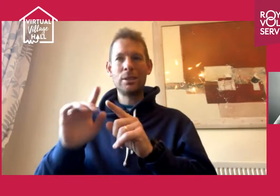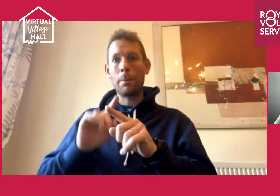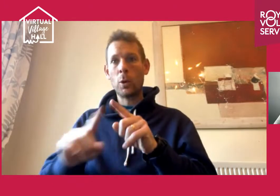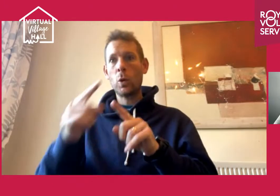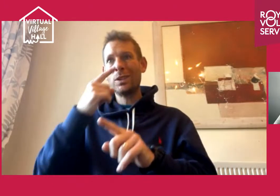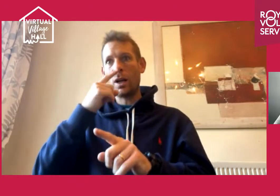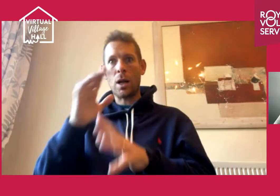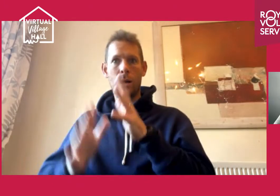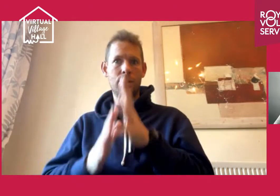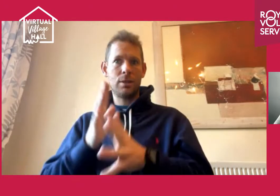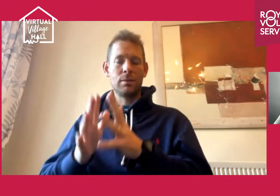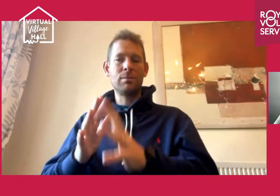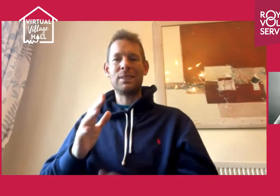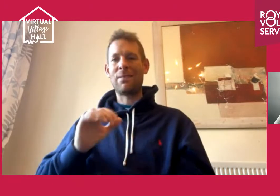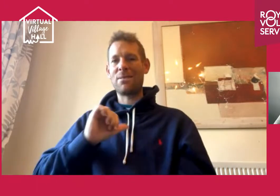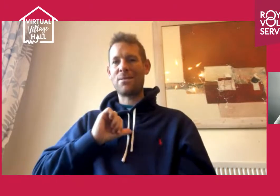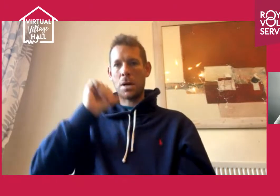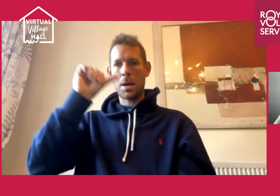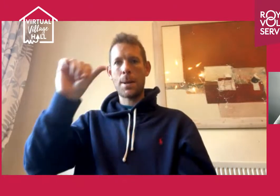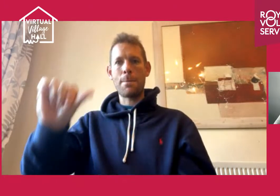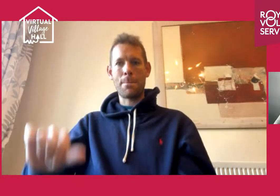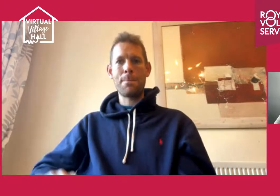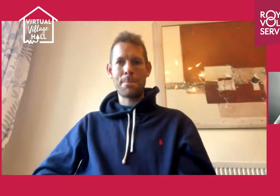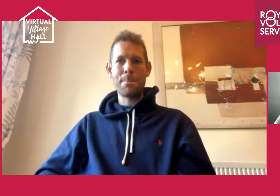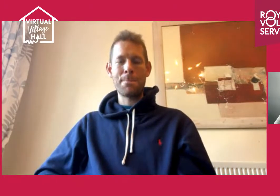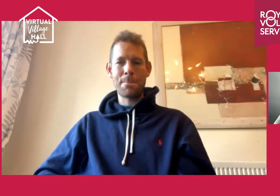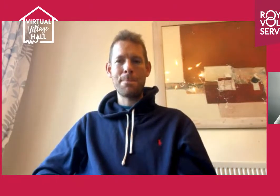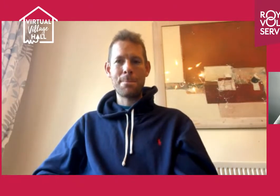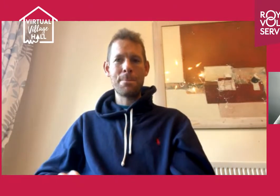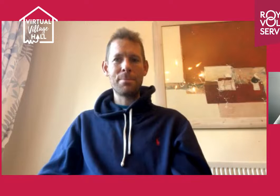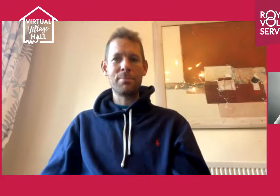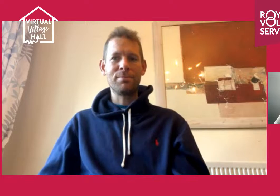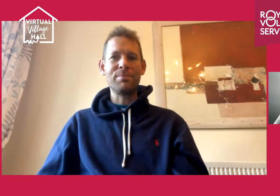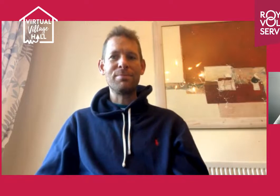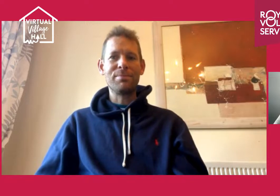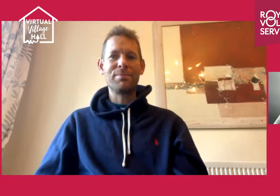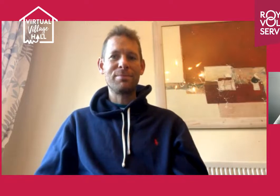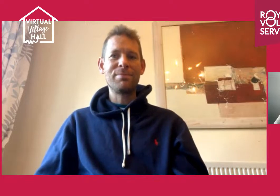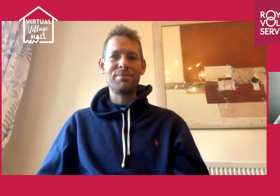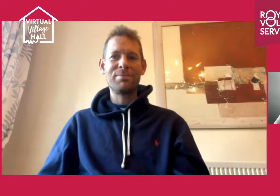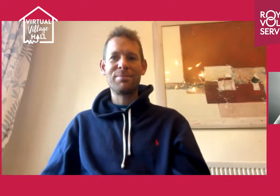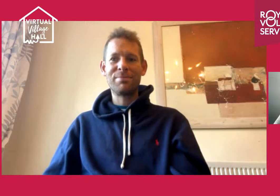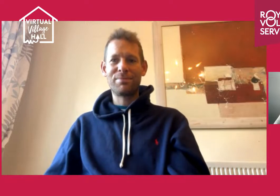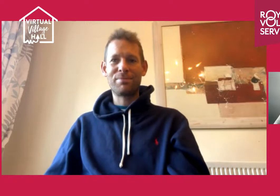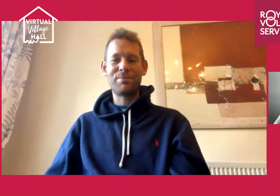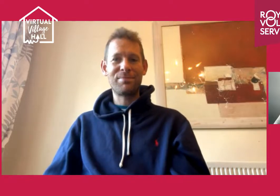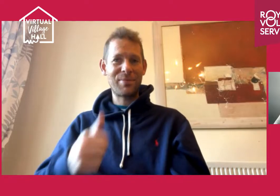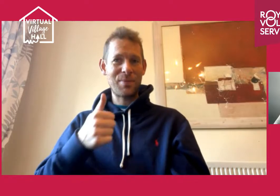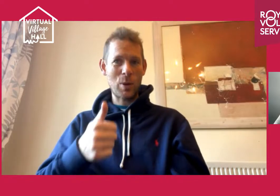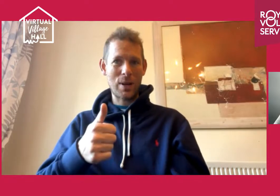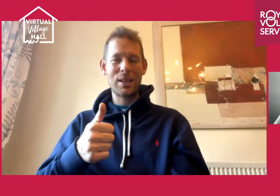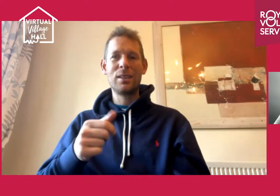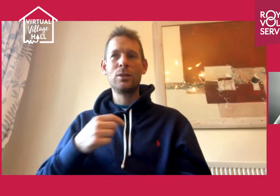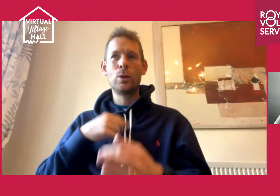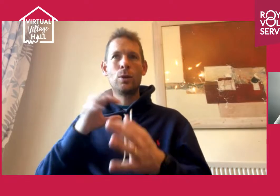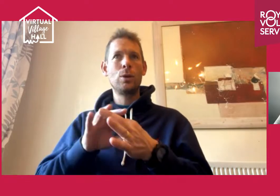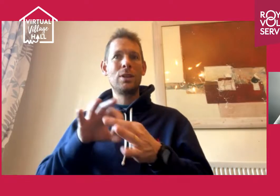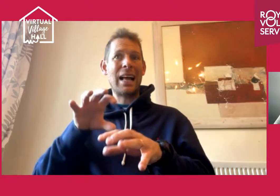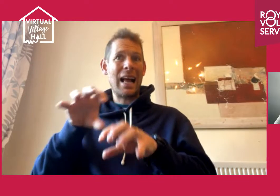And most common sign, England, Scotland, Wales, sign farm like this.